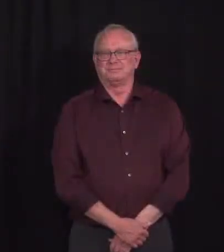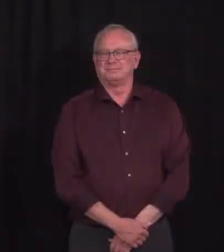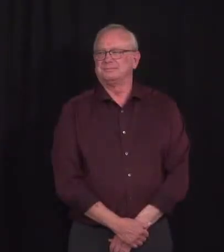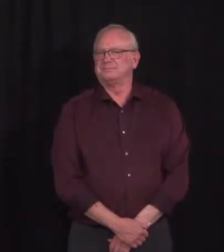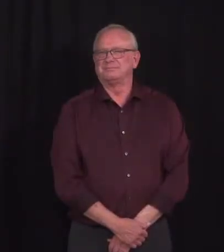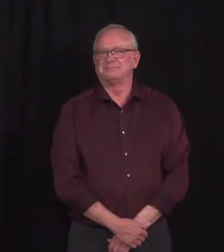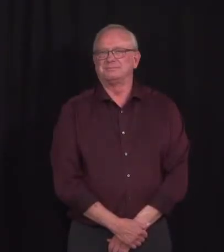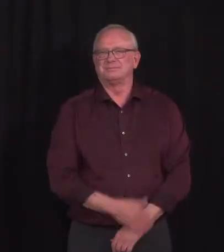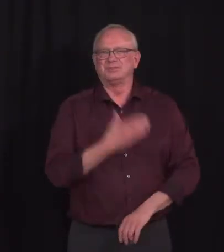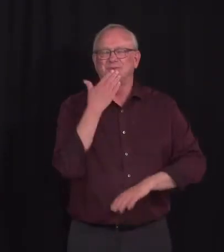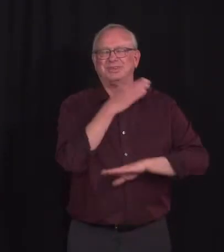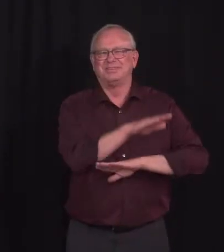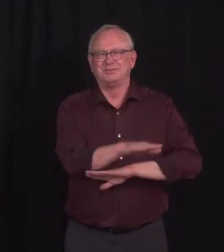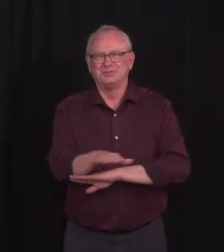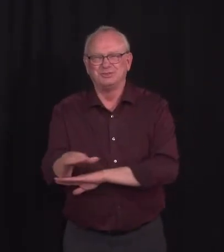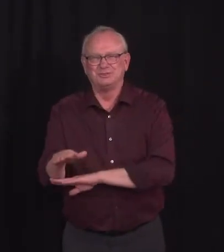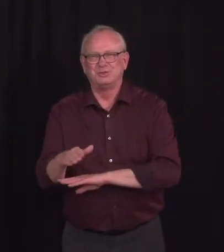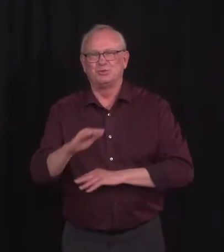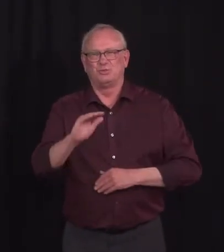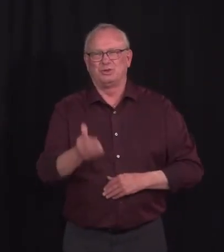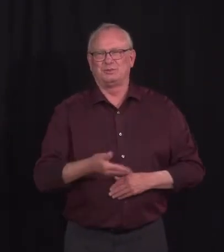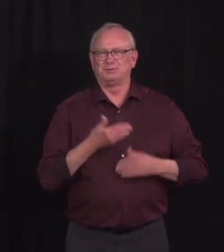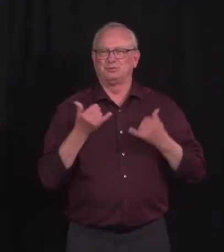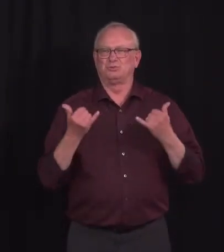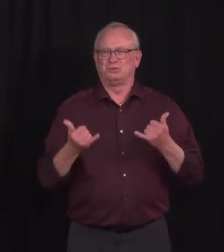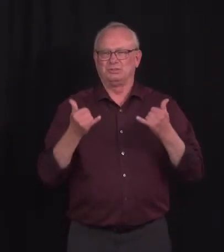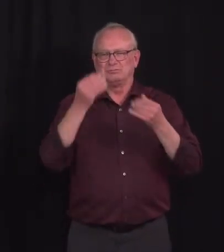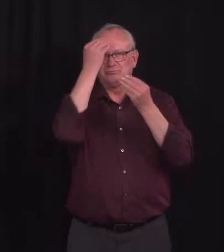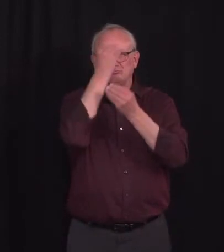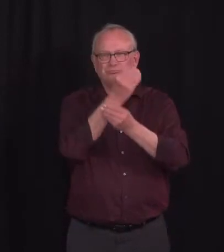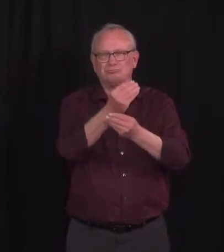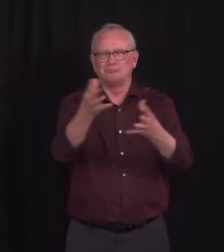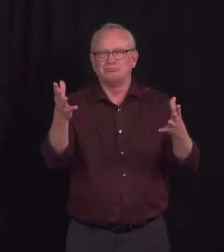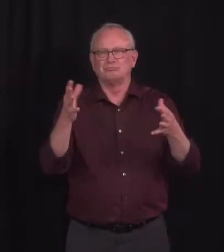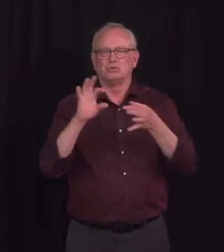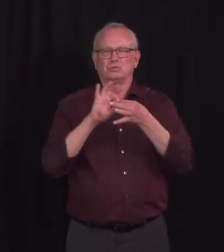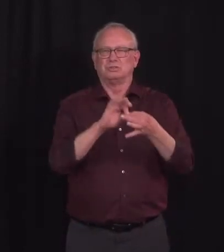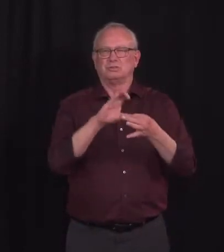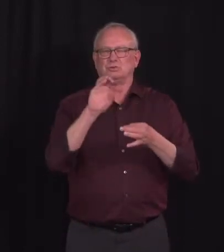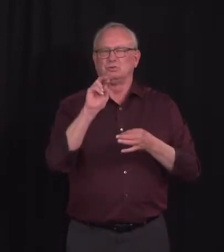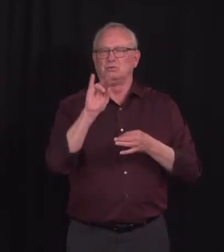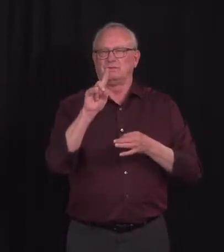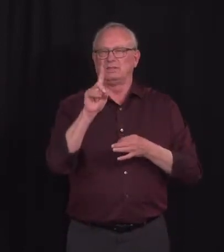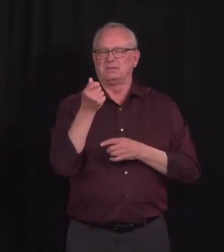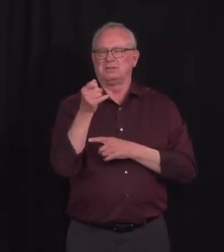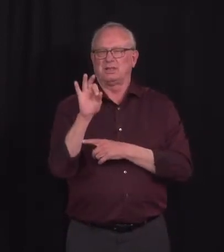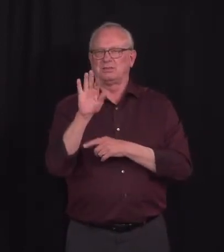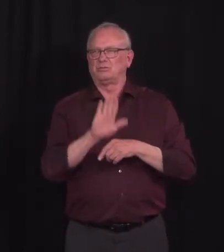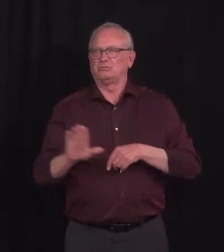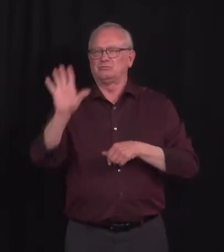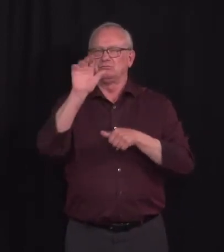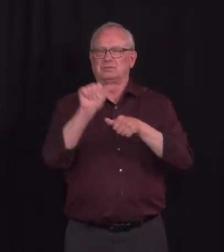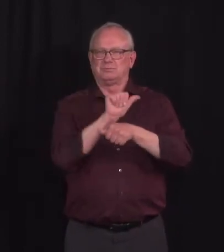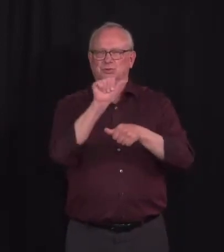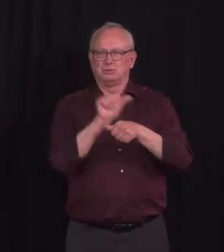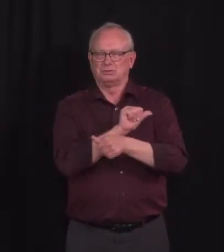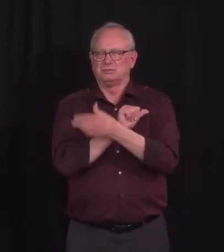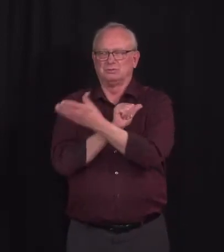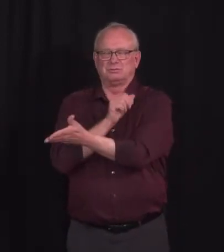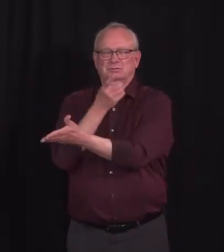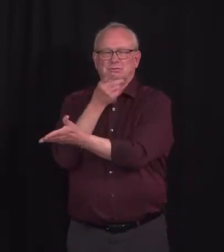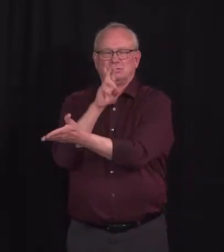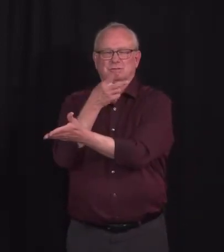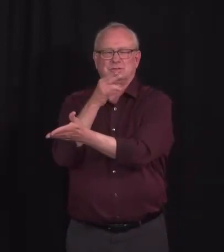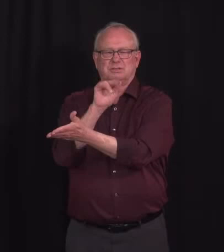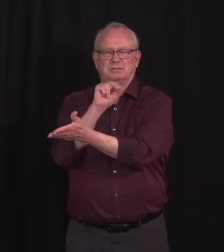Good afternoon, everyone. Welcome to today's update on COVID-19 in Alberta. With us today is Dr. Dina Hinshaw, Chief Medical Officer of Health